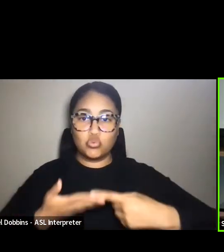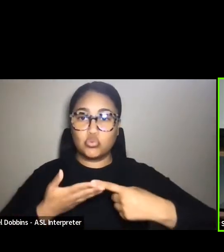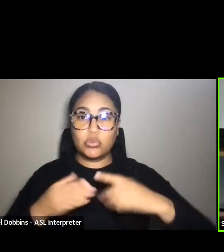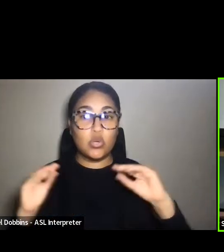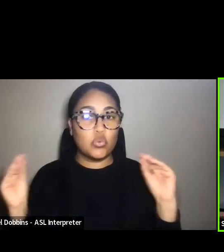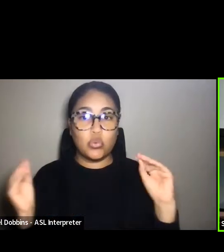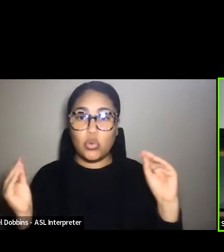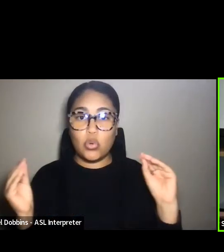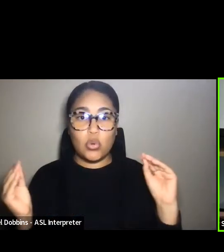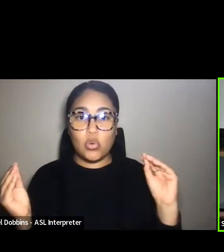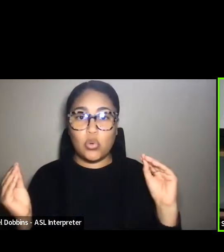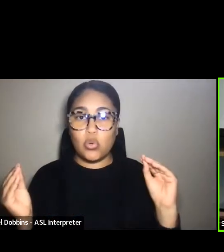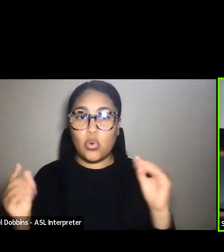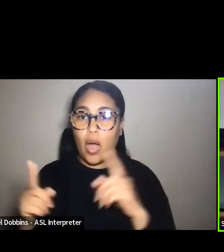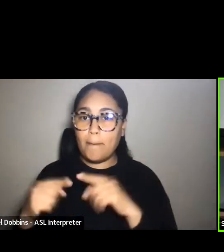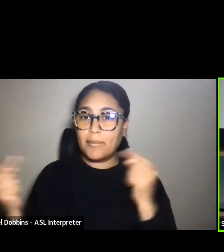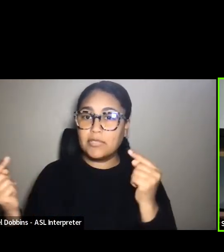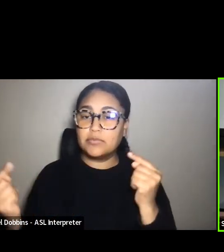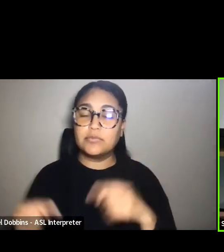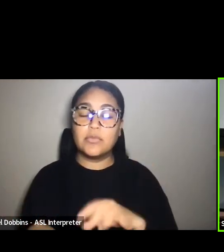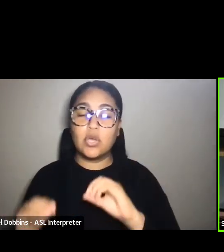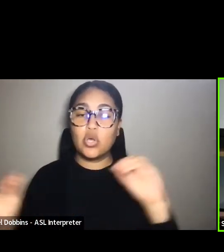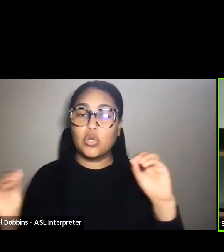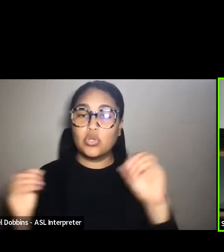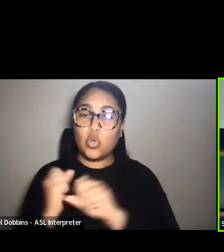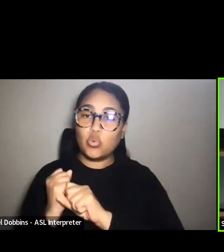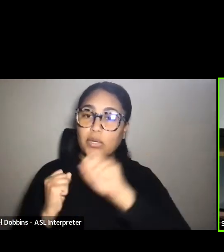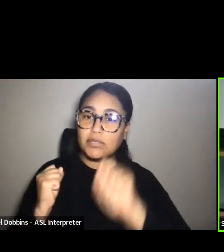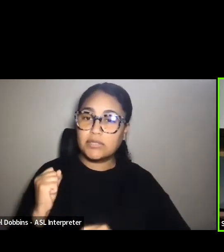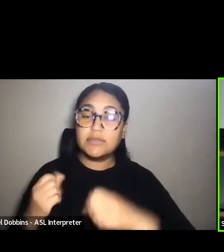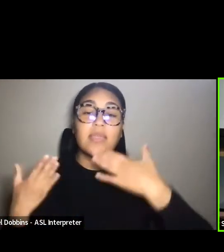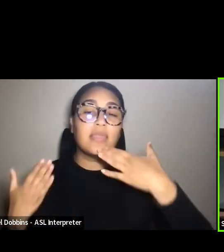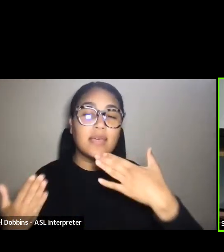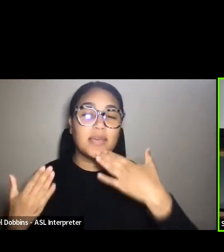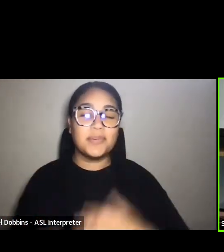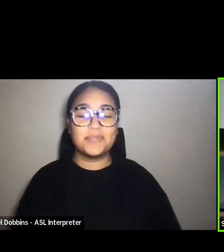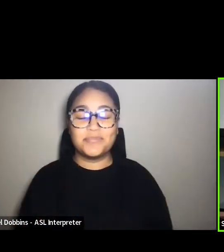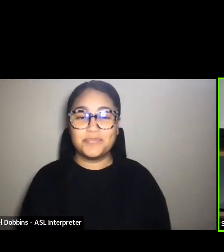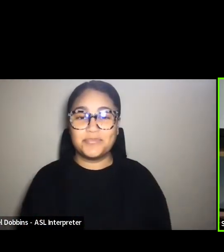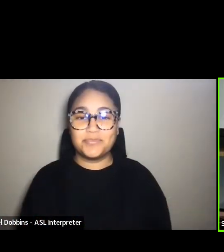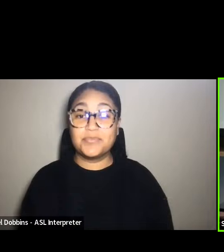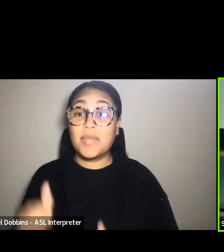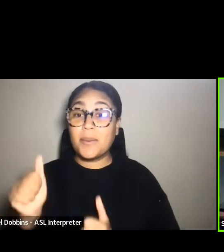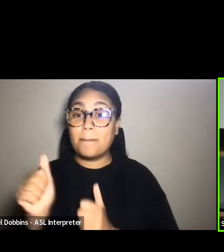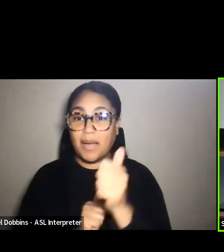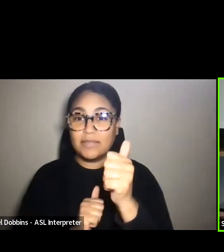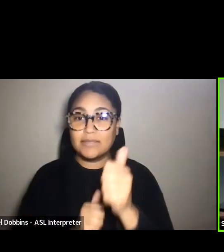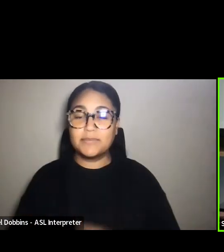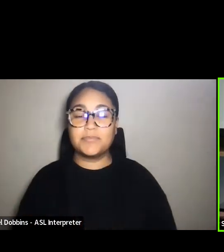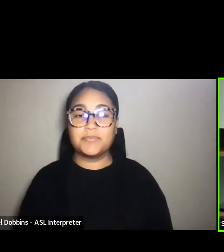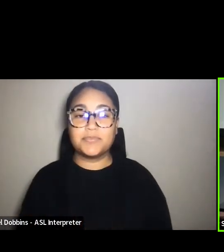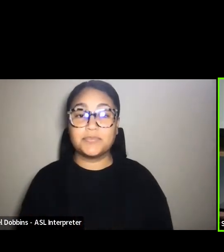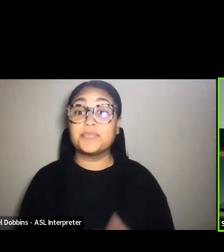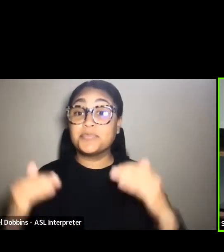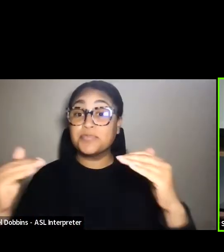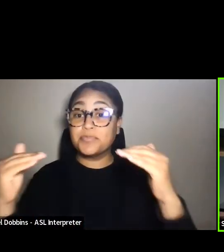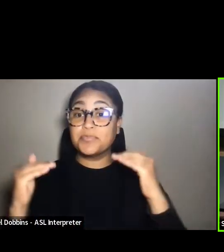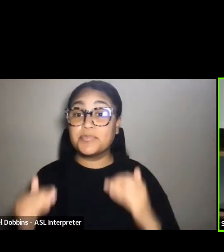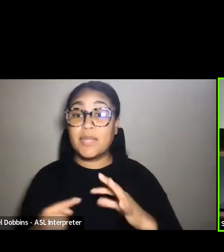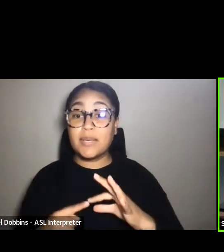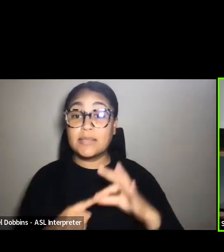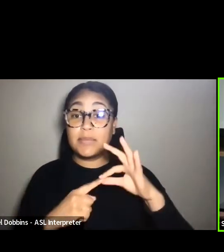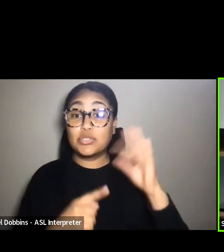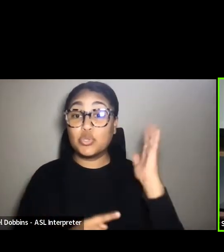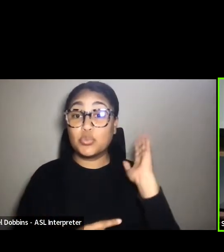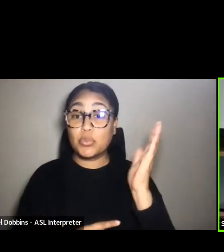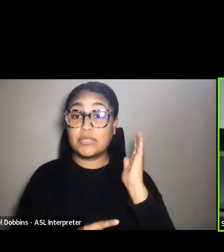no oppositions and no abstentions. Thank you. Motion passed. Going on to the special